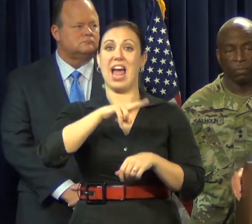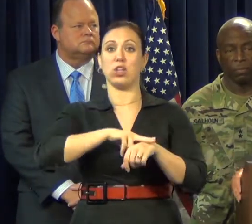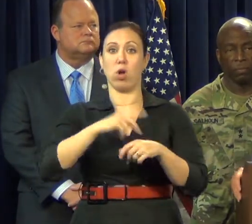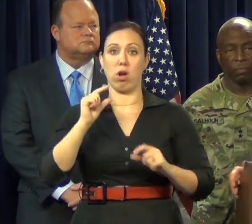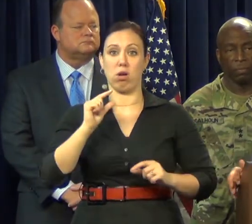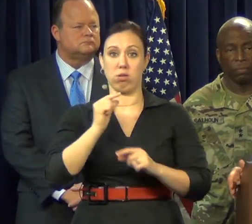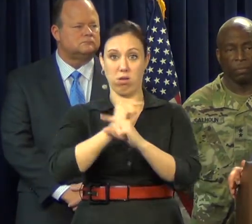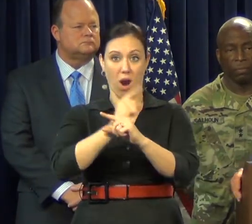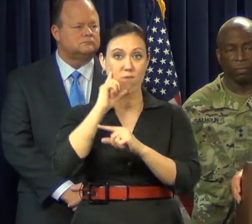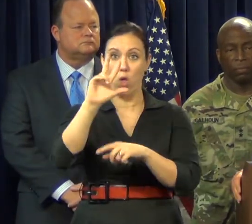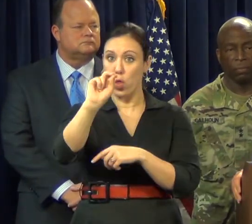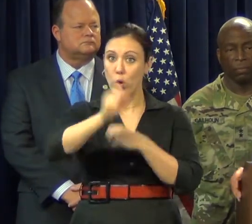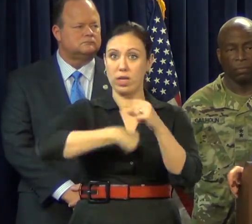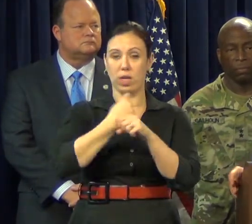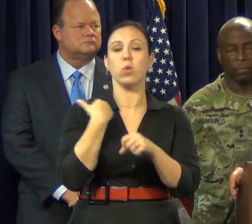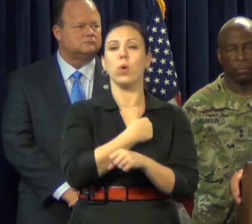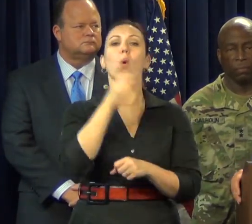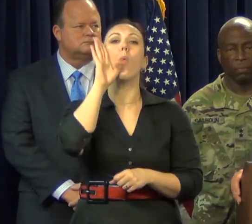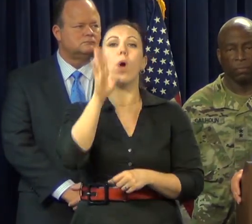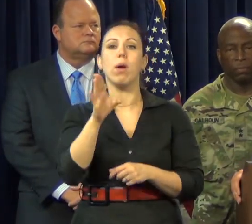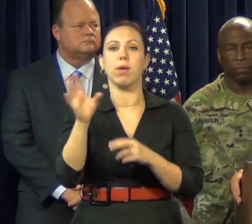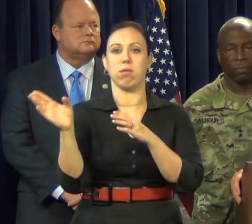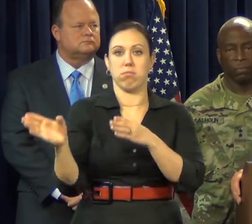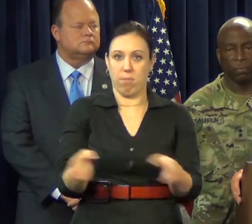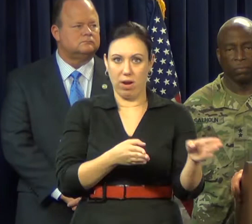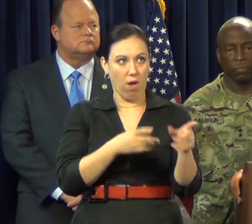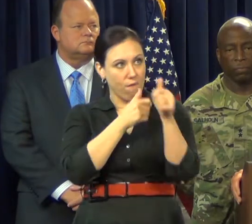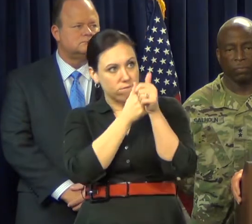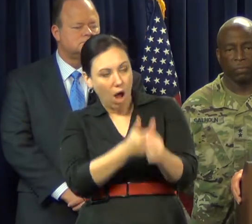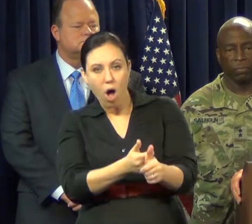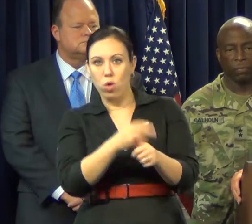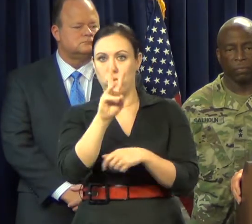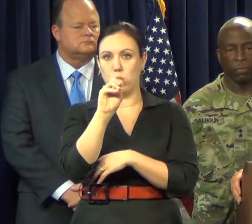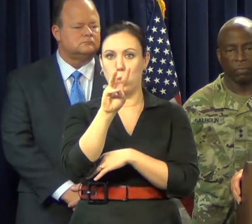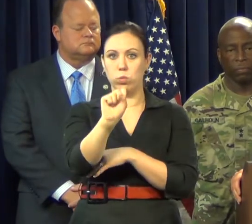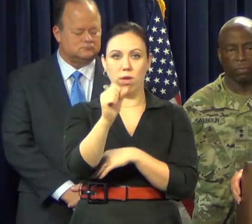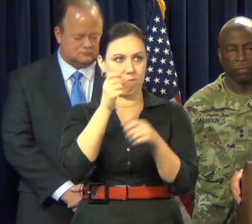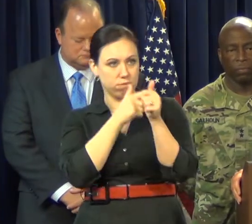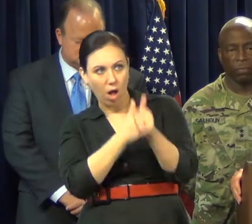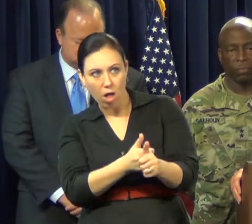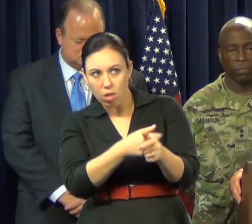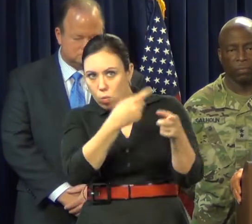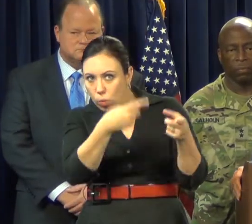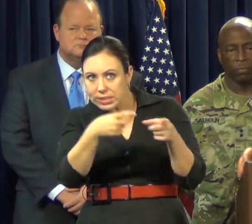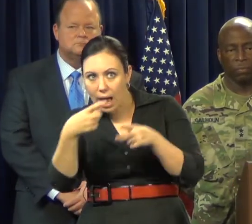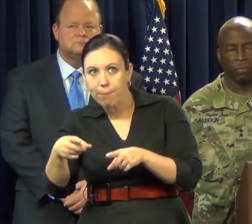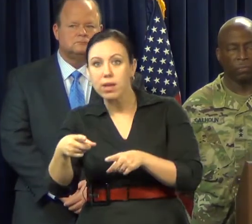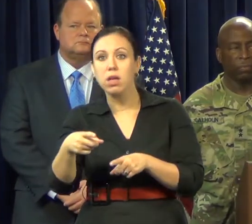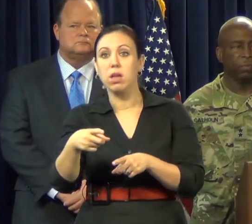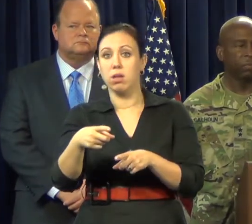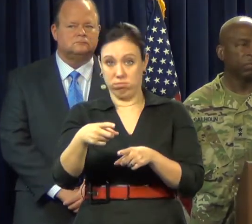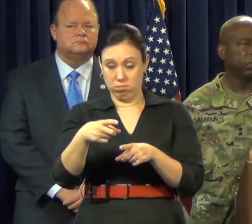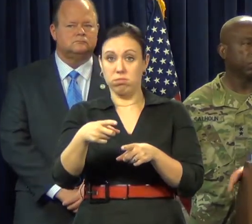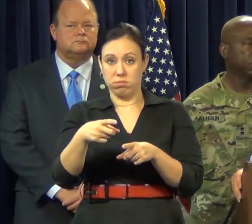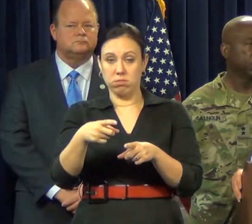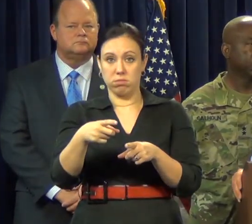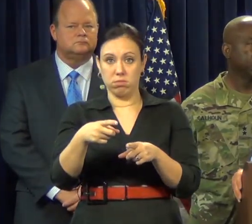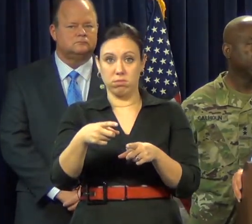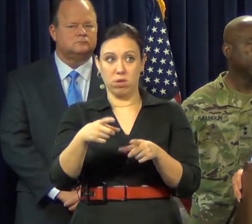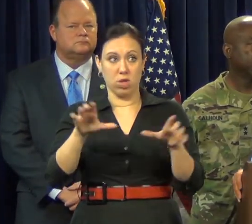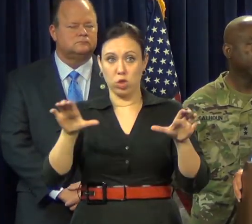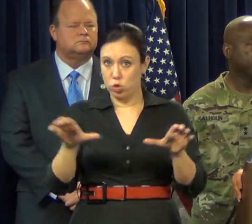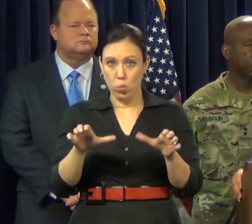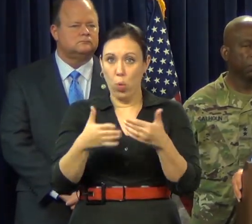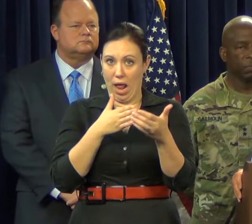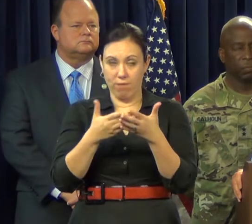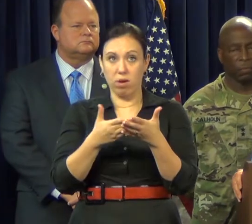to be prepared. But follow the news. Follow what's happening, and do what you're